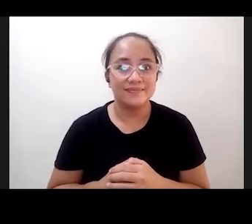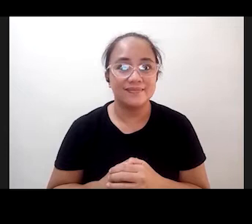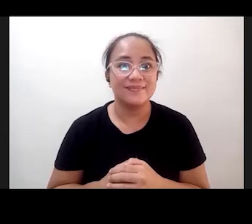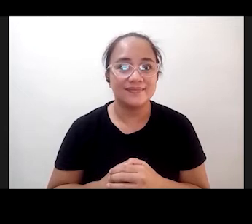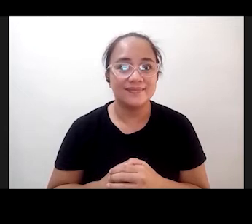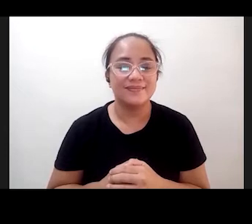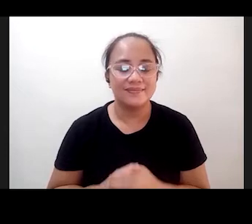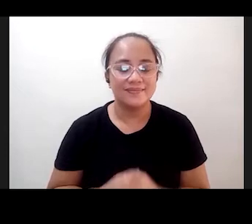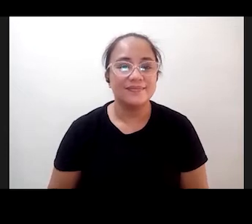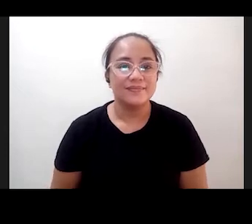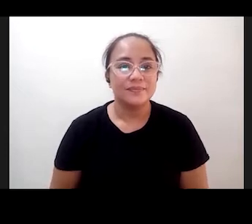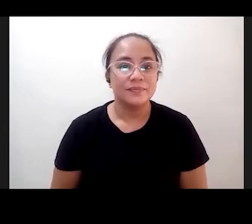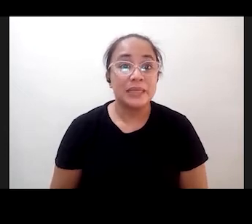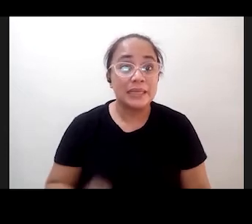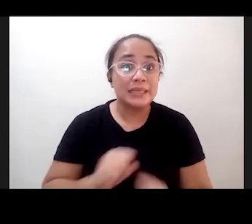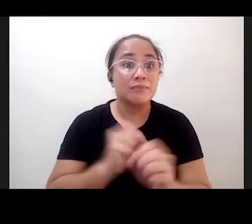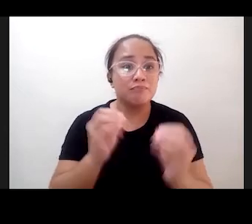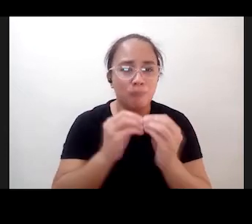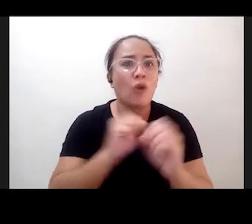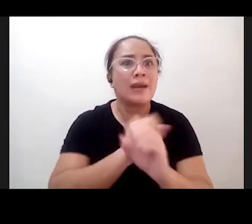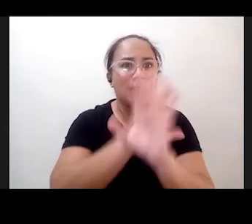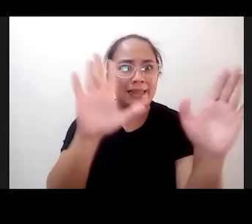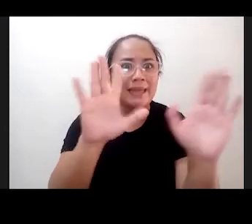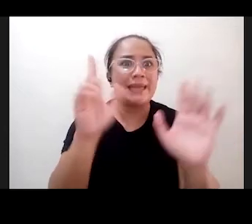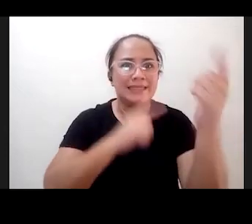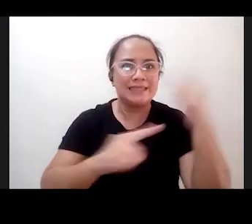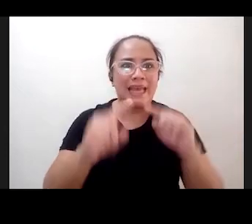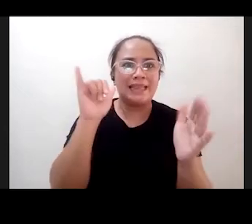More clear in signing than in English.